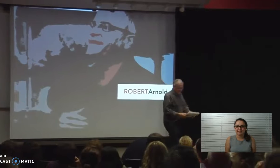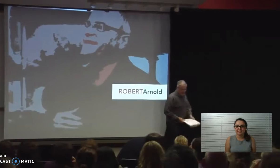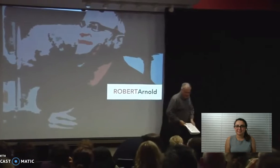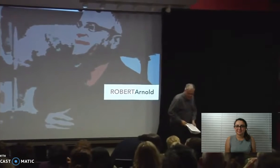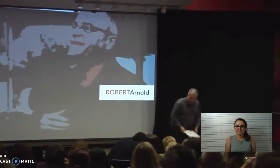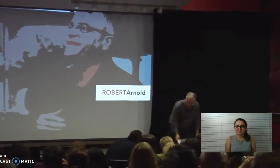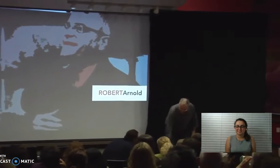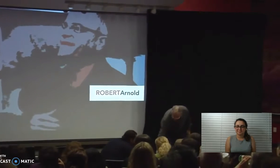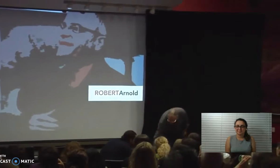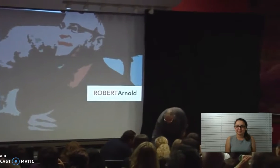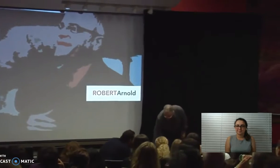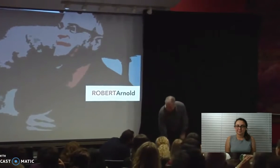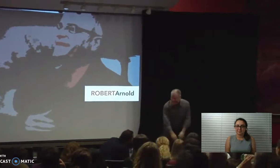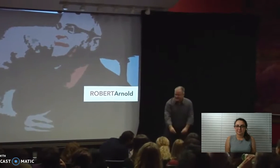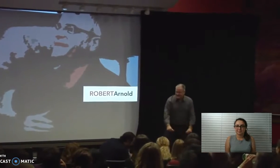Hi.